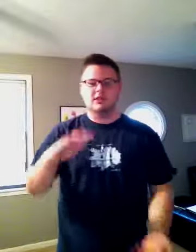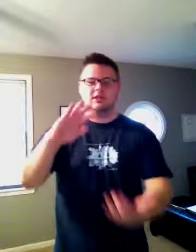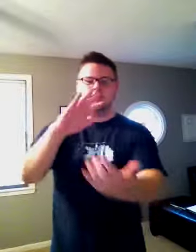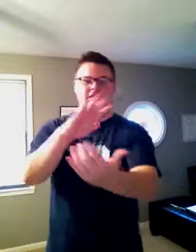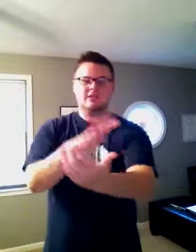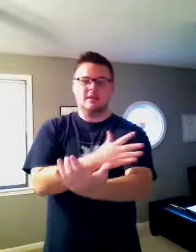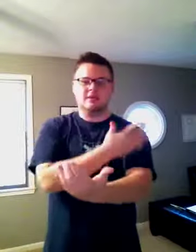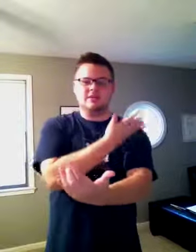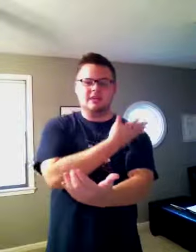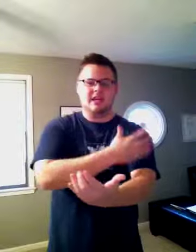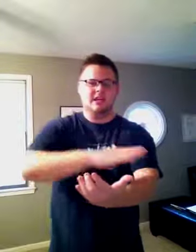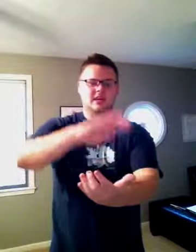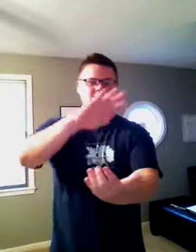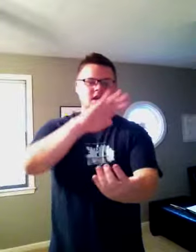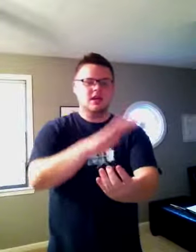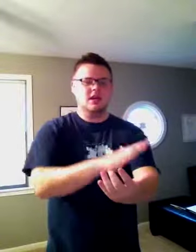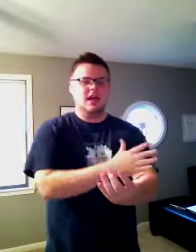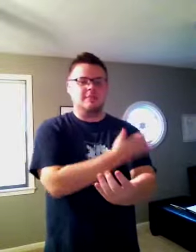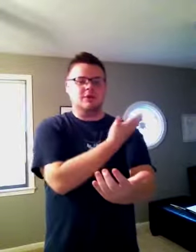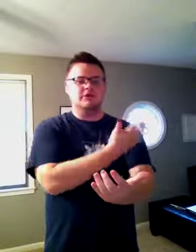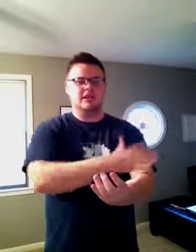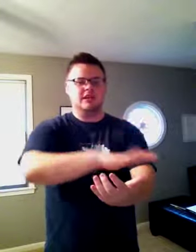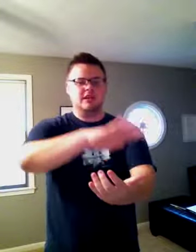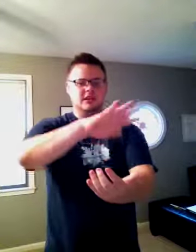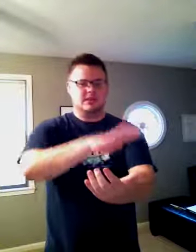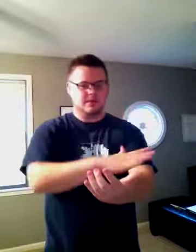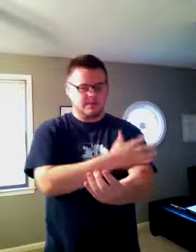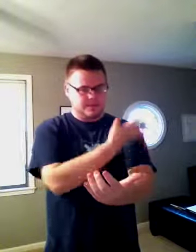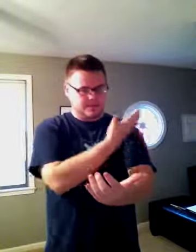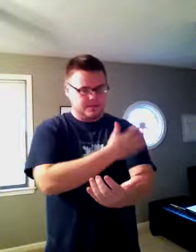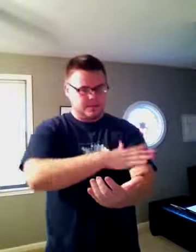is the same as singing. And music